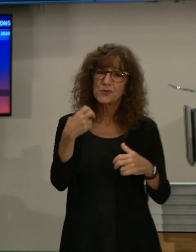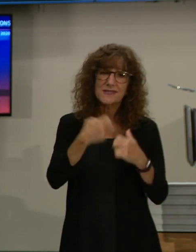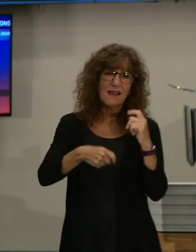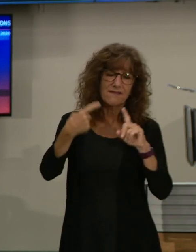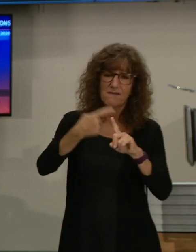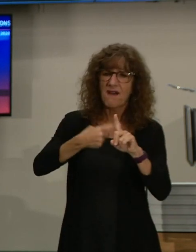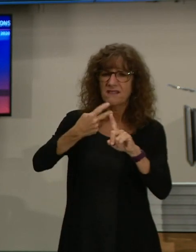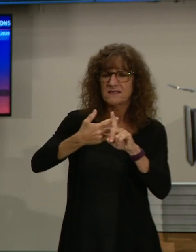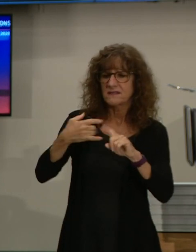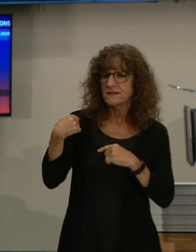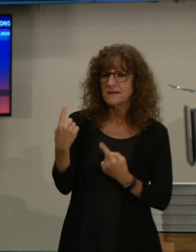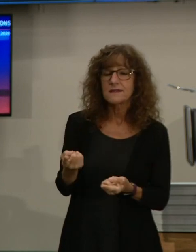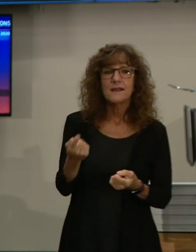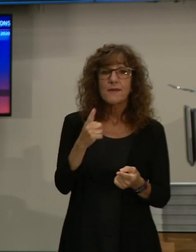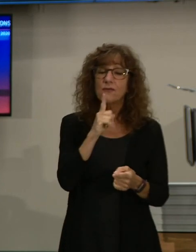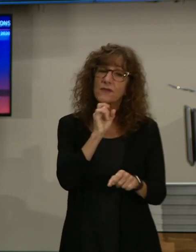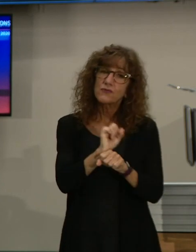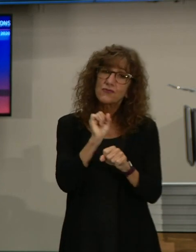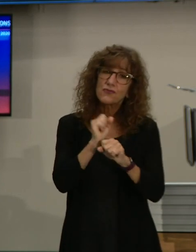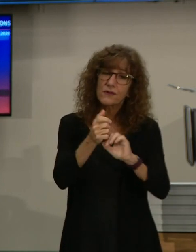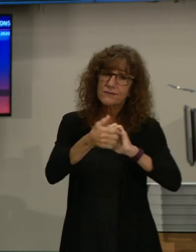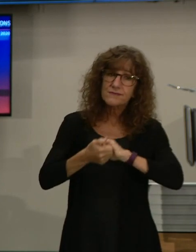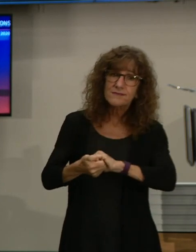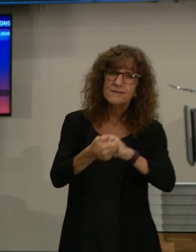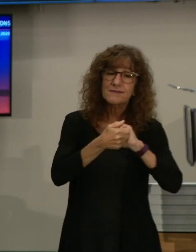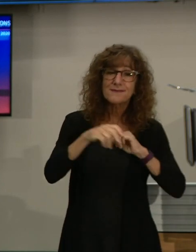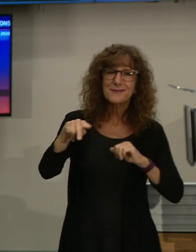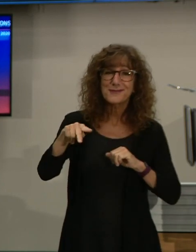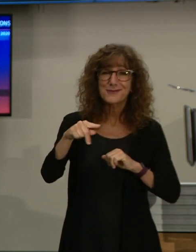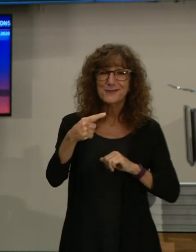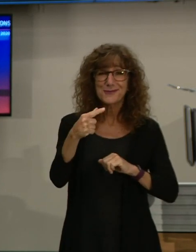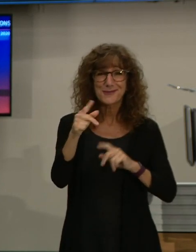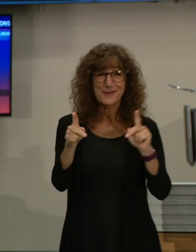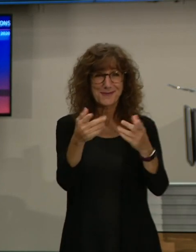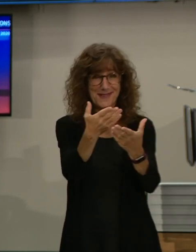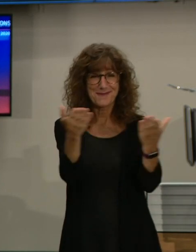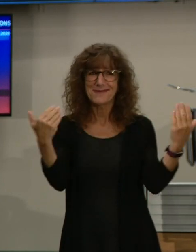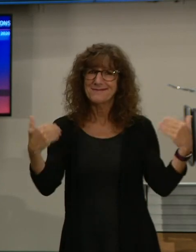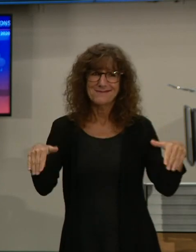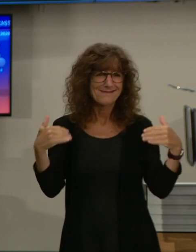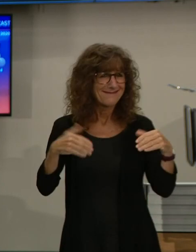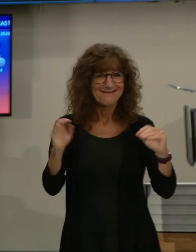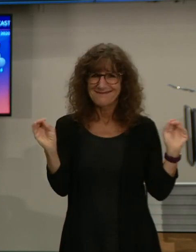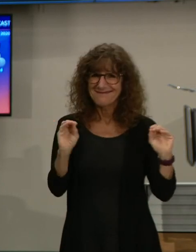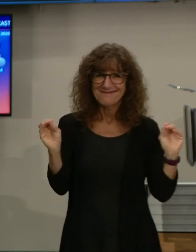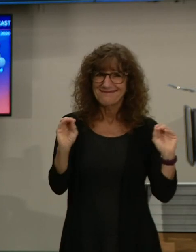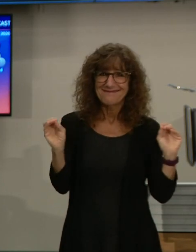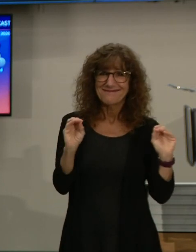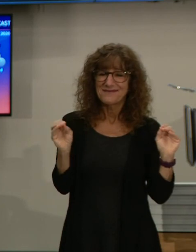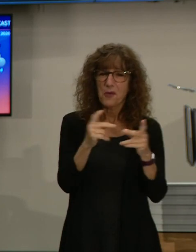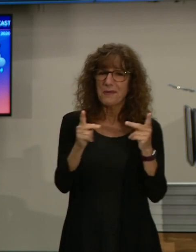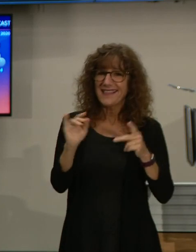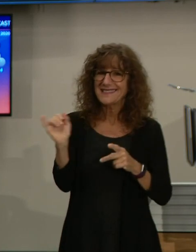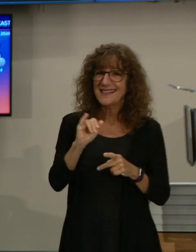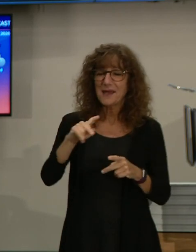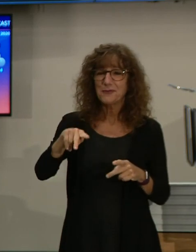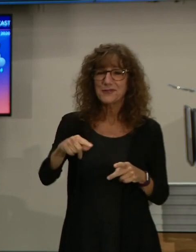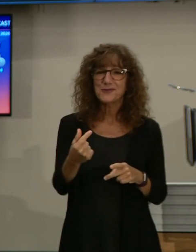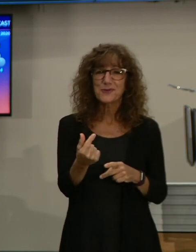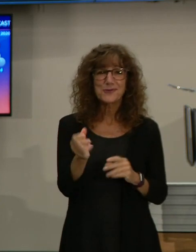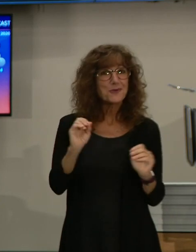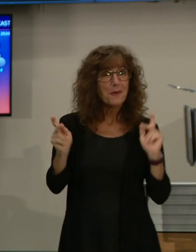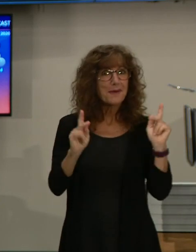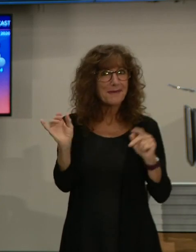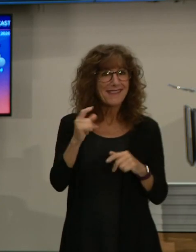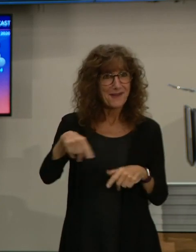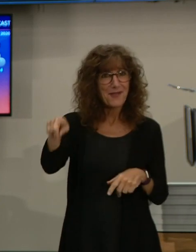for us, but we have worked together. Prince Georgians, I tell you, there's nothing like Prince Georgians. They have done an